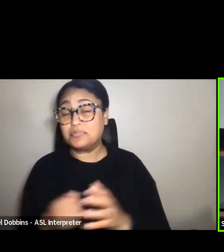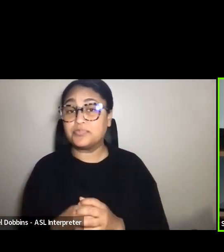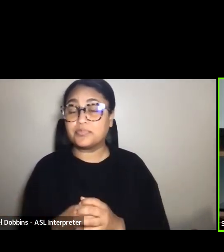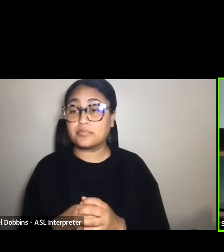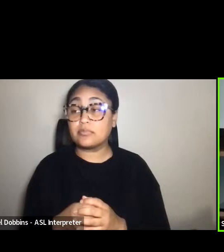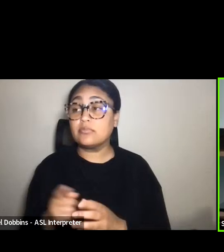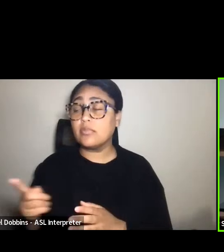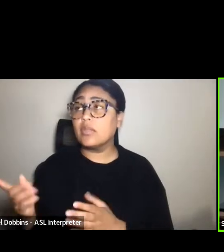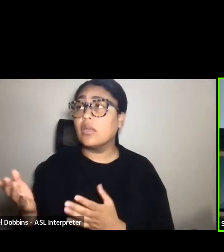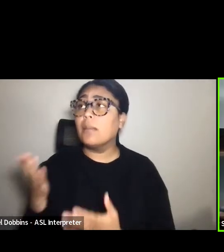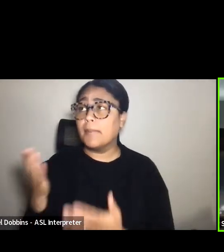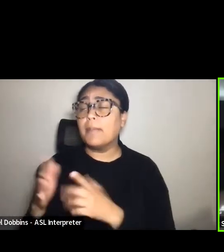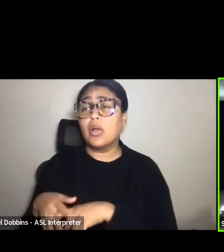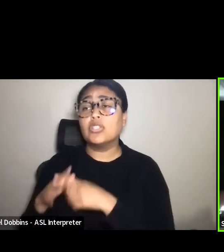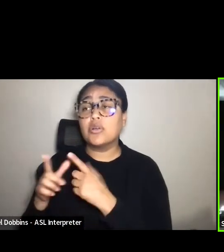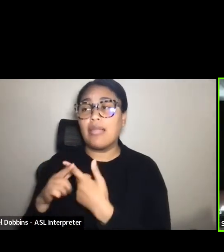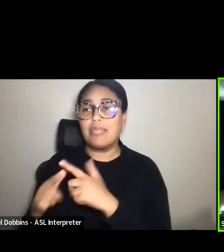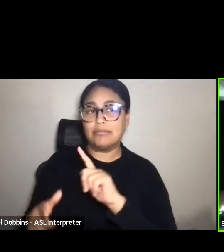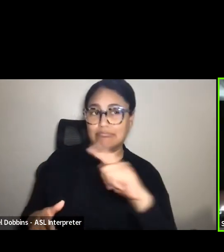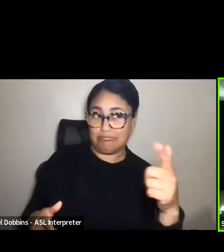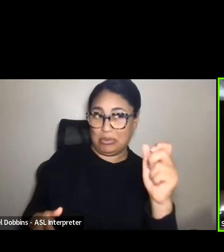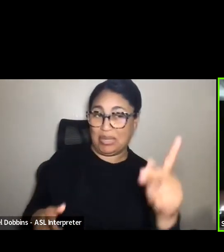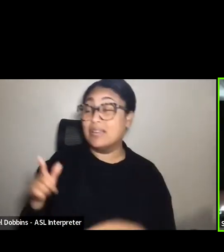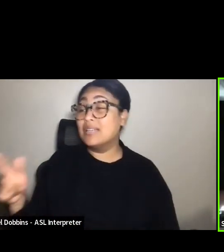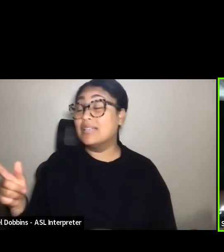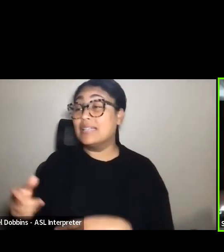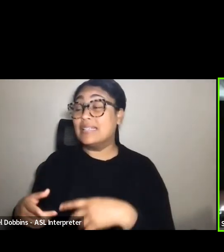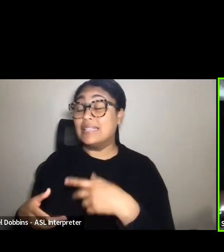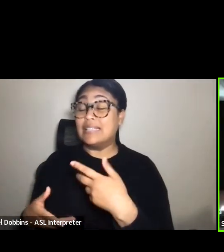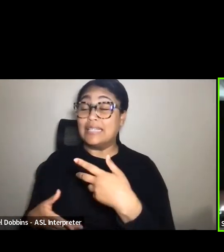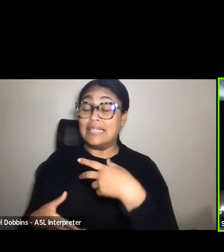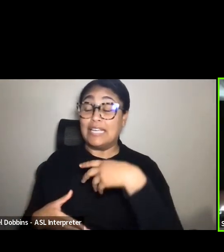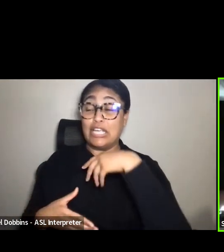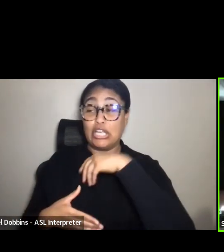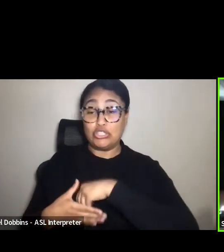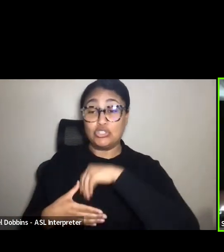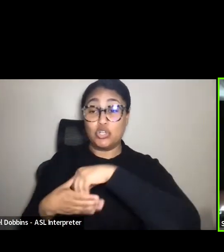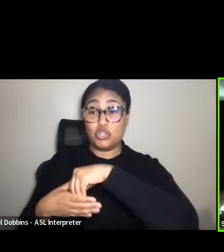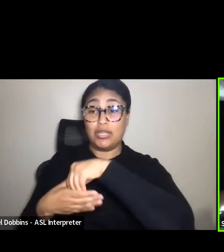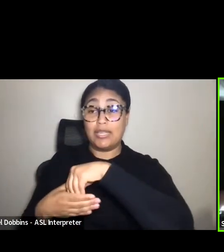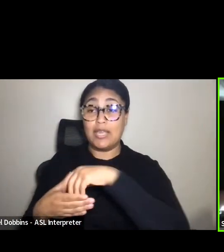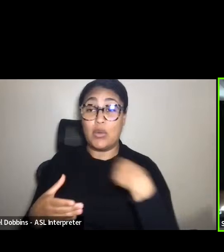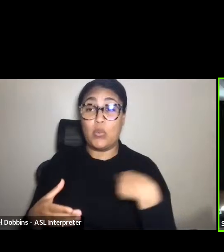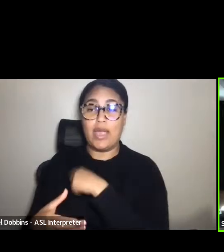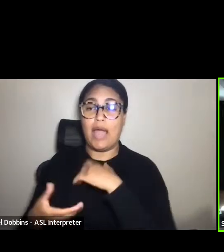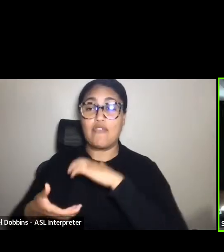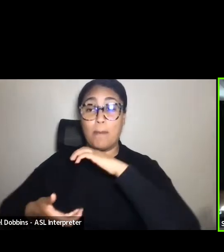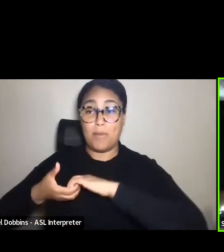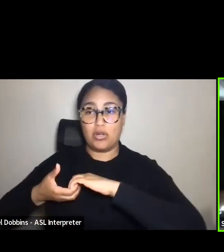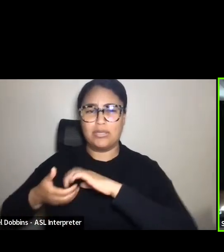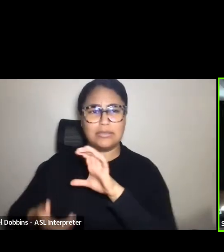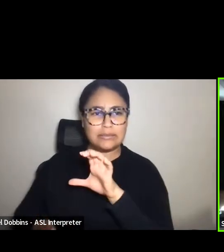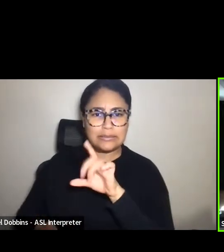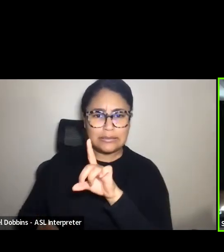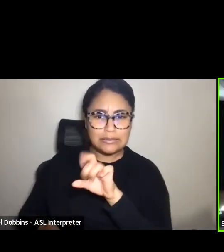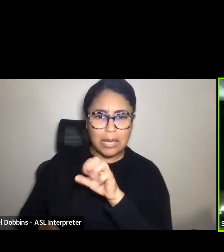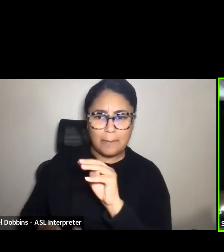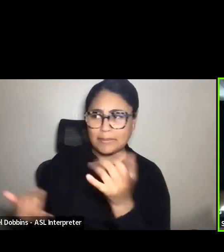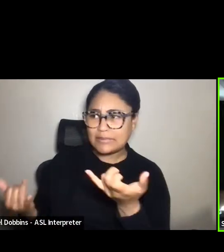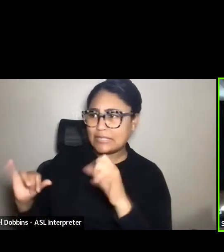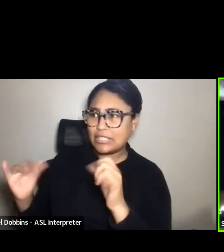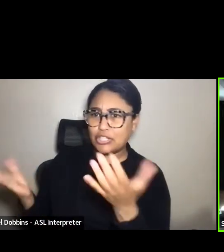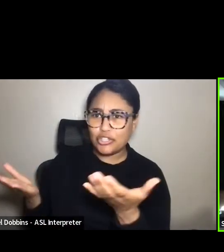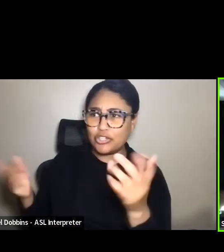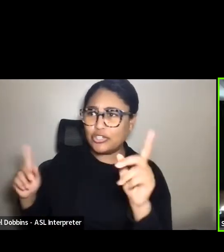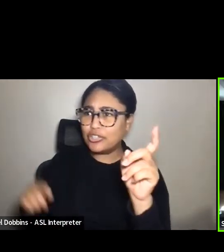Maybe I'll start and then I'll hand it to you. I will just say internally, we have a particular partner that we work with, maybe even Dom. Is Dom still around? Is he